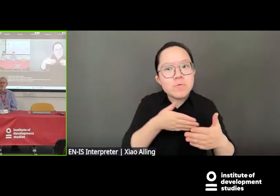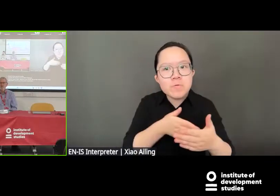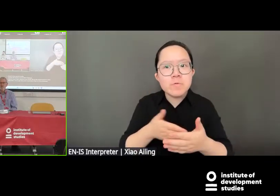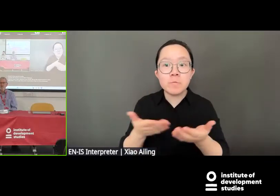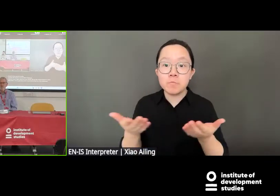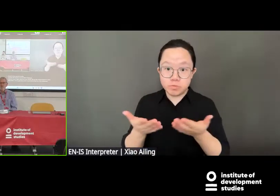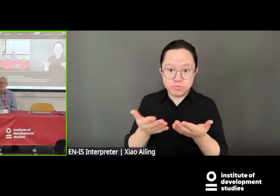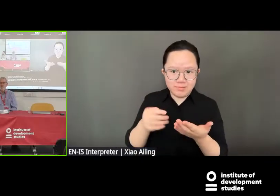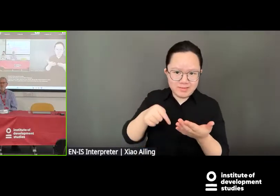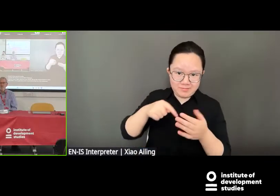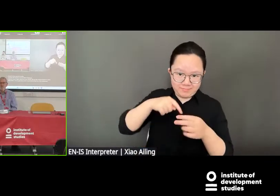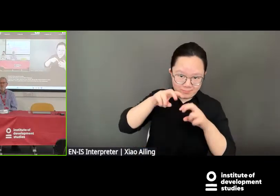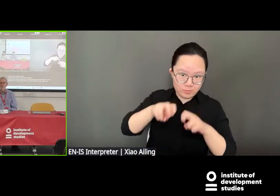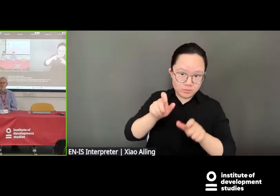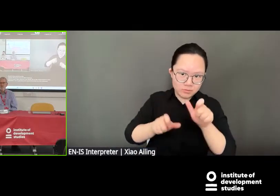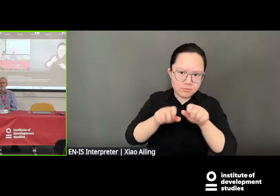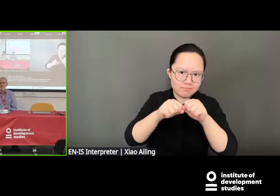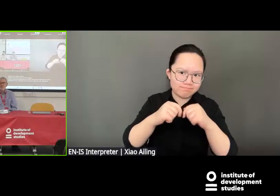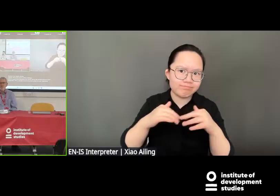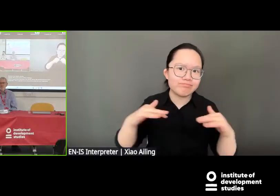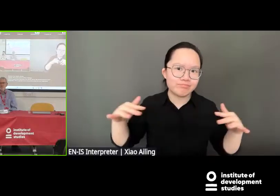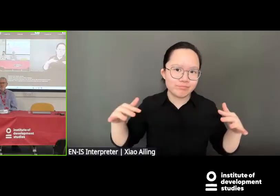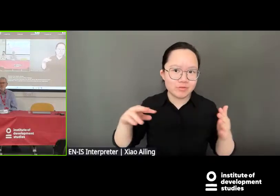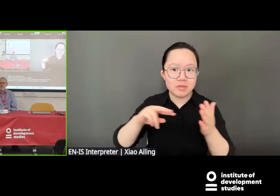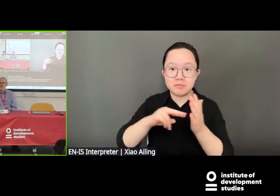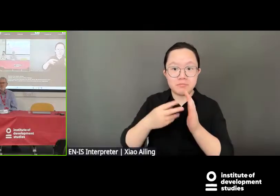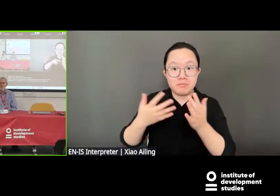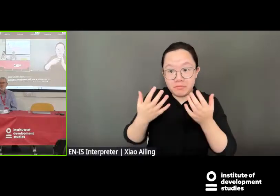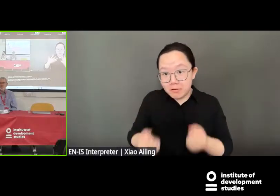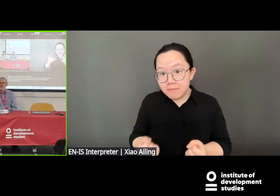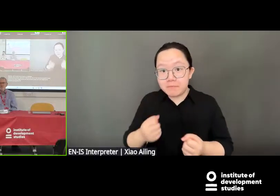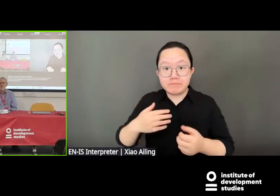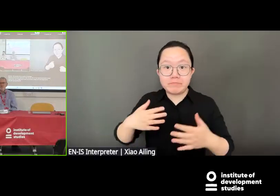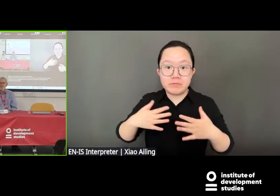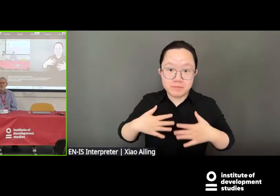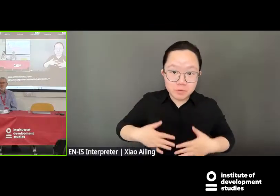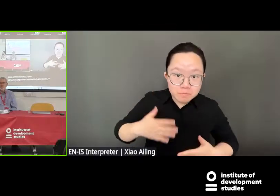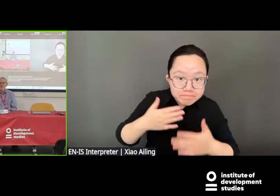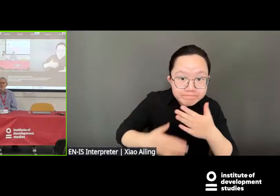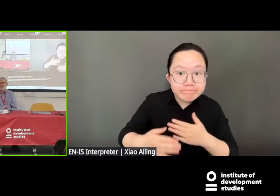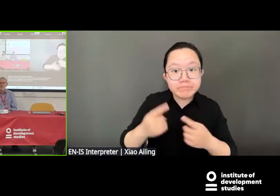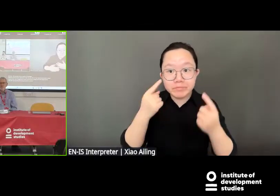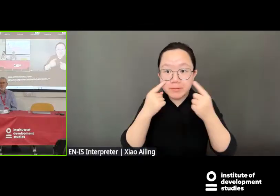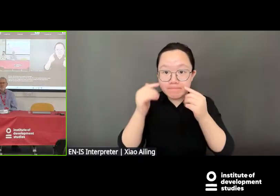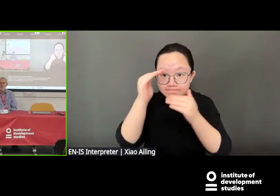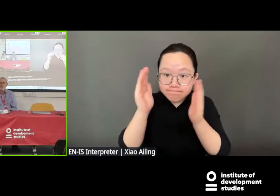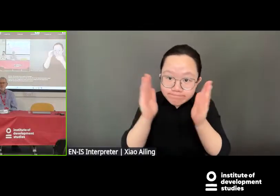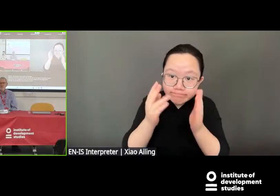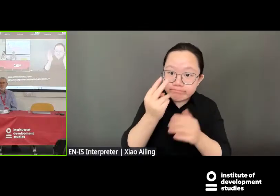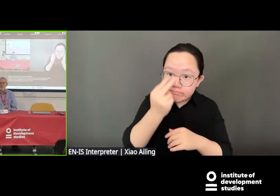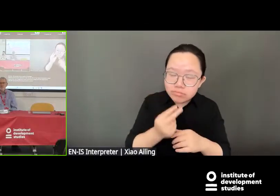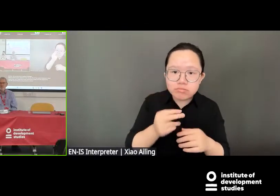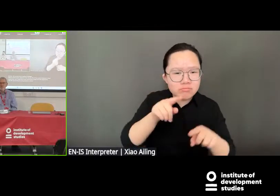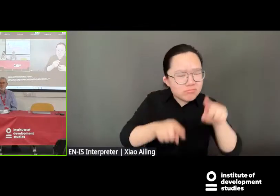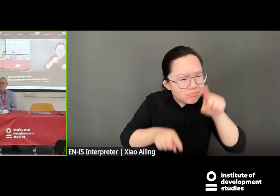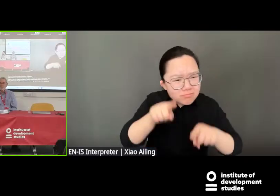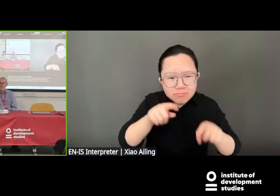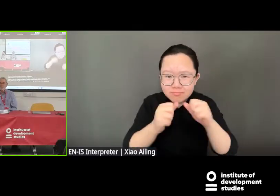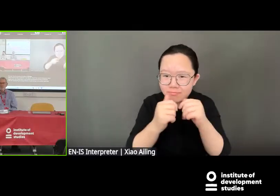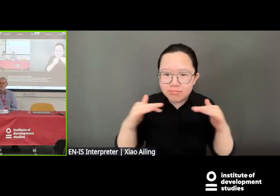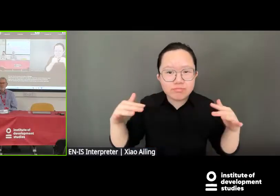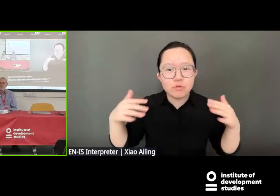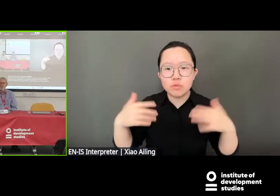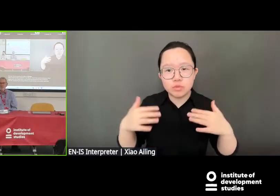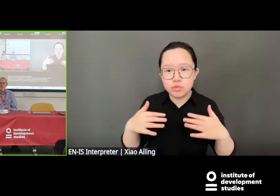types. This risks perpetuating the marginalization of certain groups, and perhaps could have been overcome with